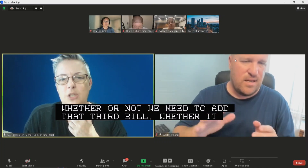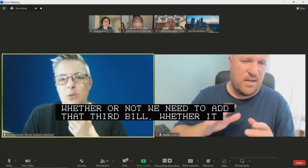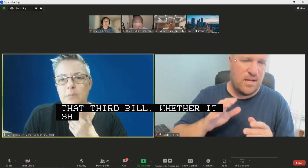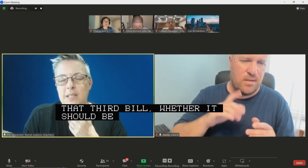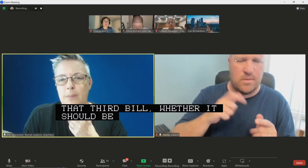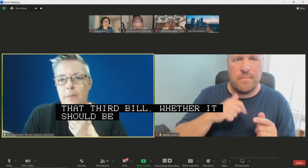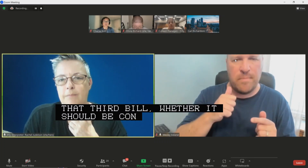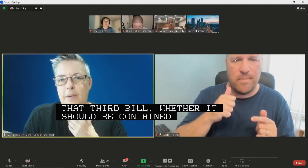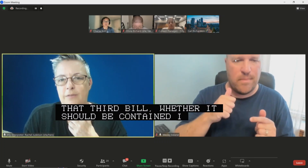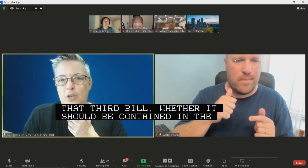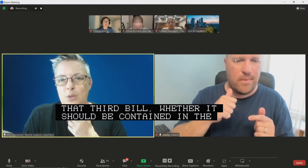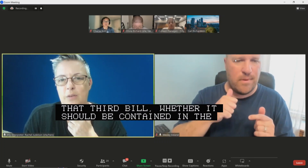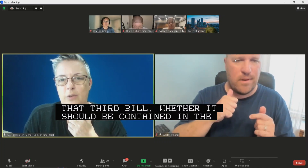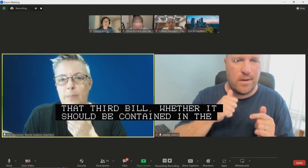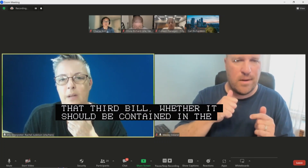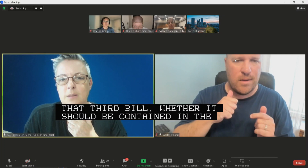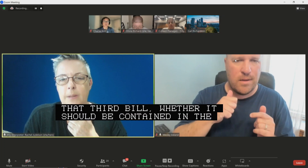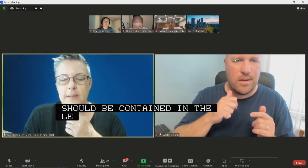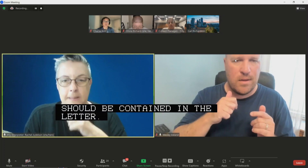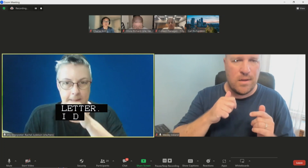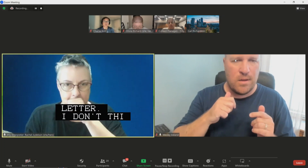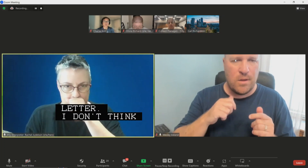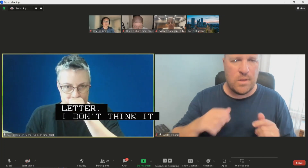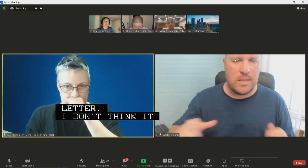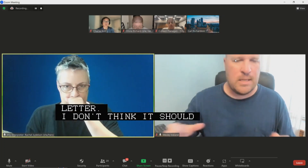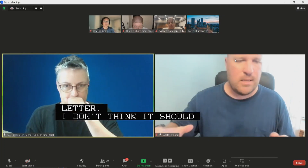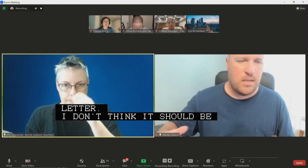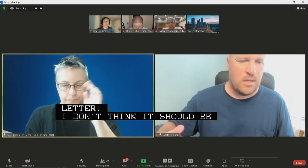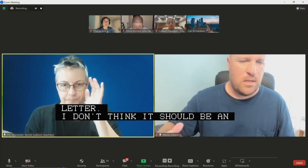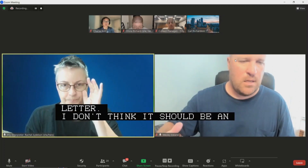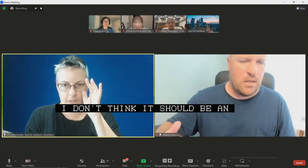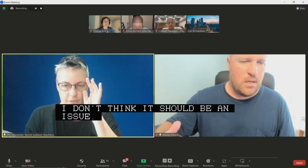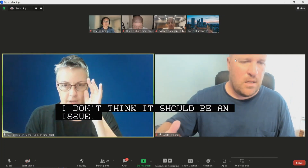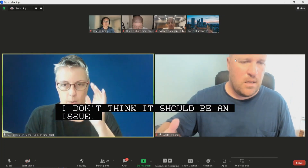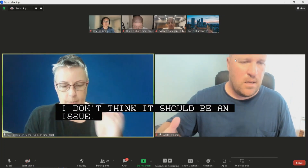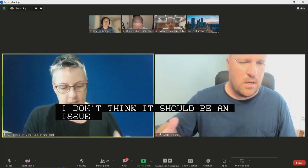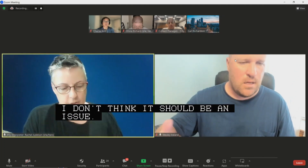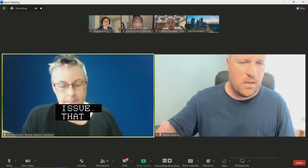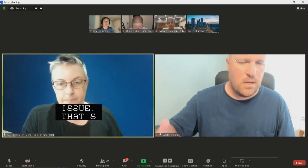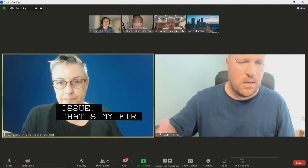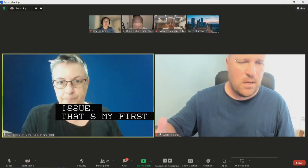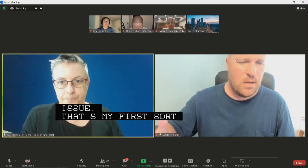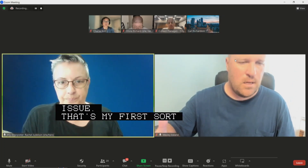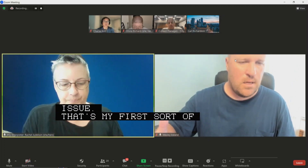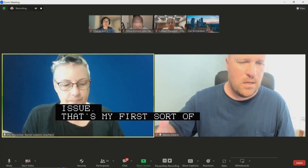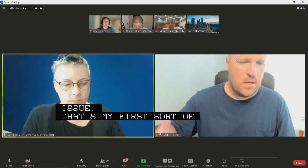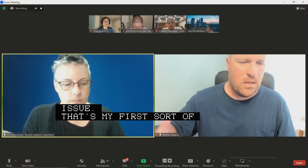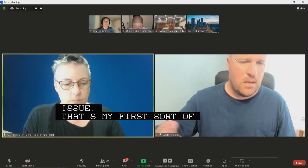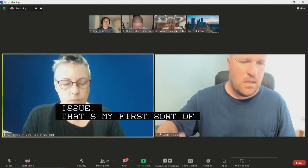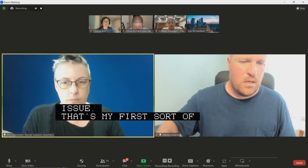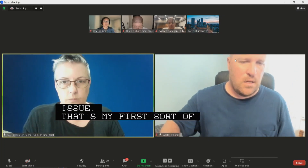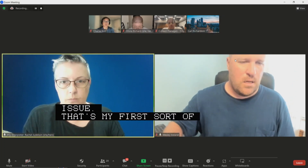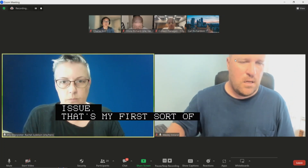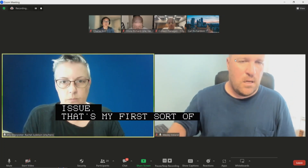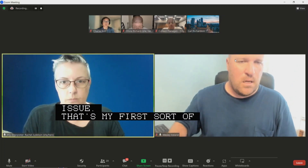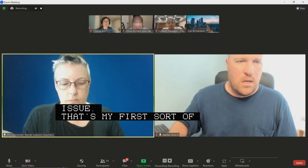it should be an issue. That's my first sort of response, but I'll follow up with Andrea.